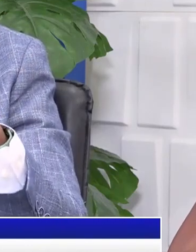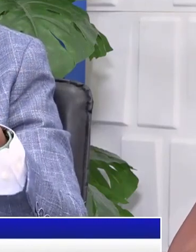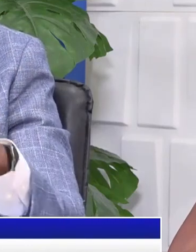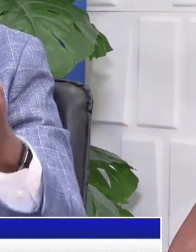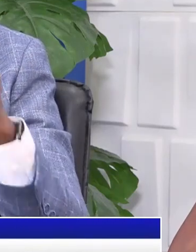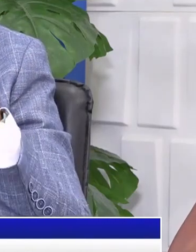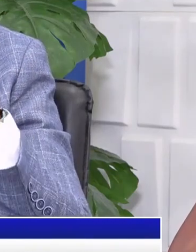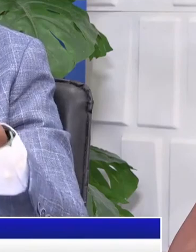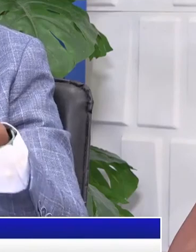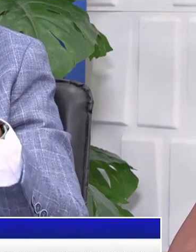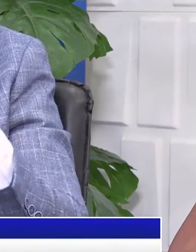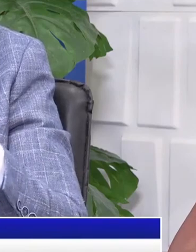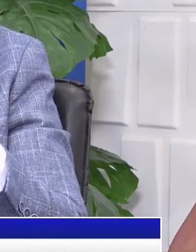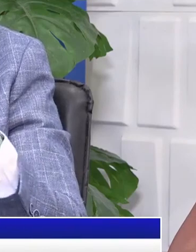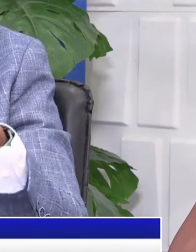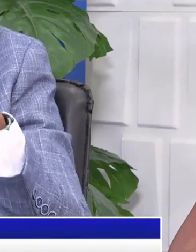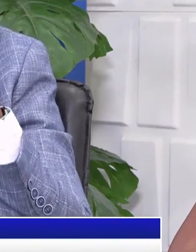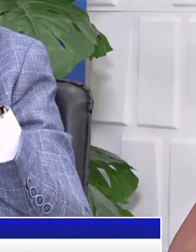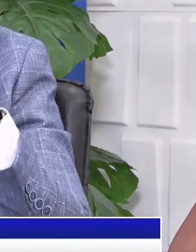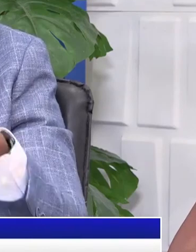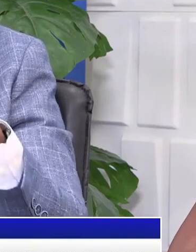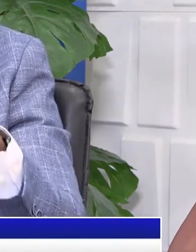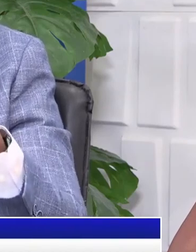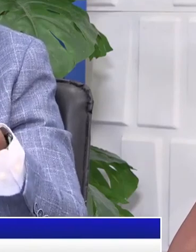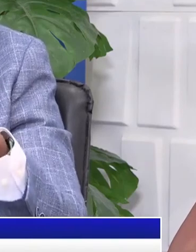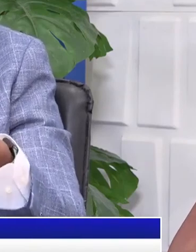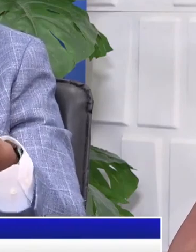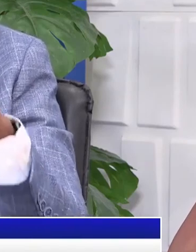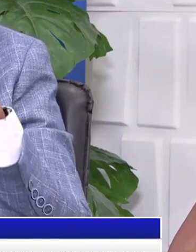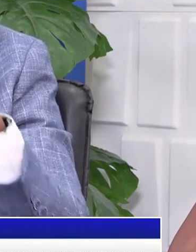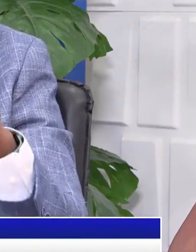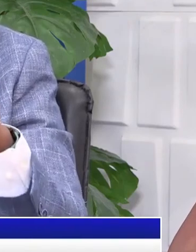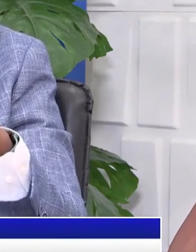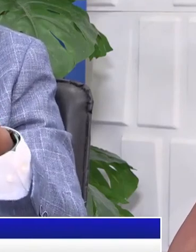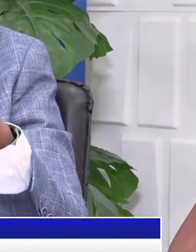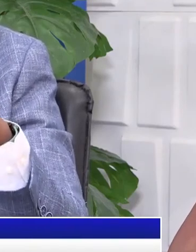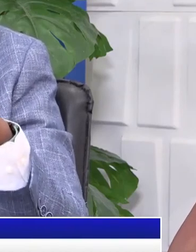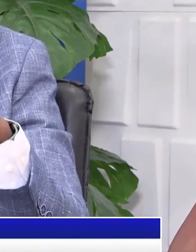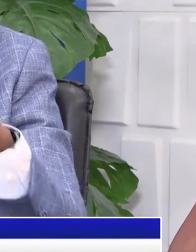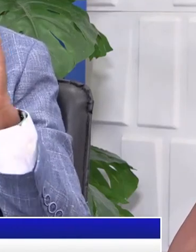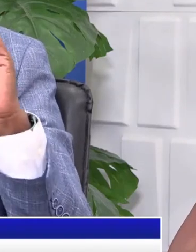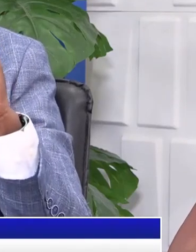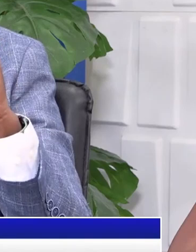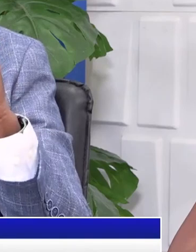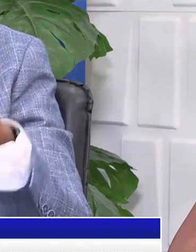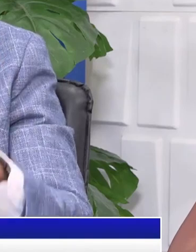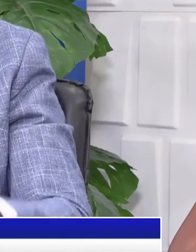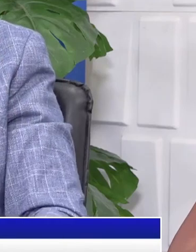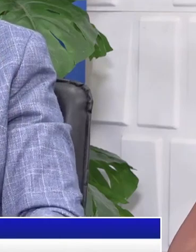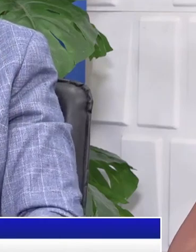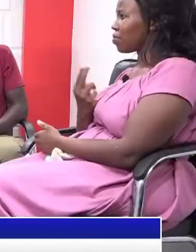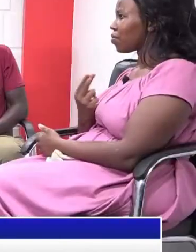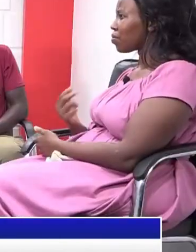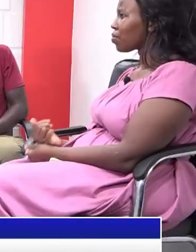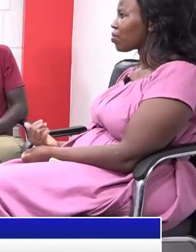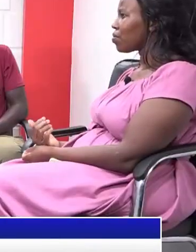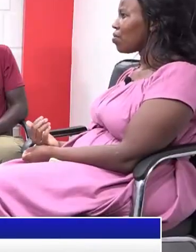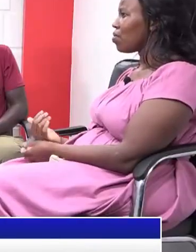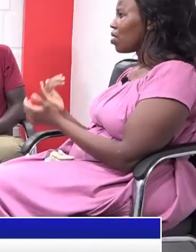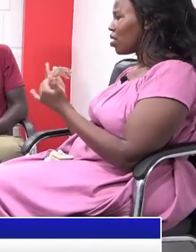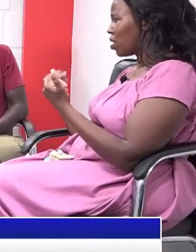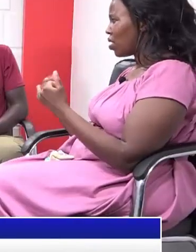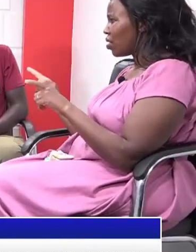able to do, ili we are humbled that we changed the travel and tourism industry in Kenya. And hiyo itakuwa